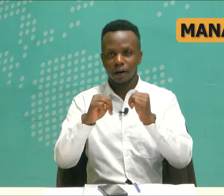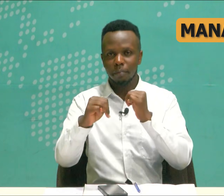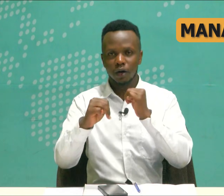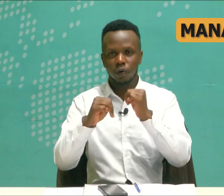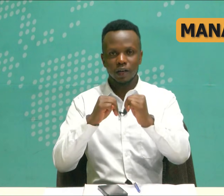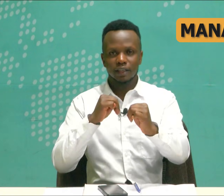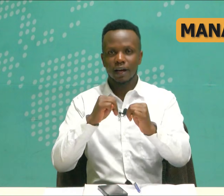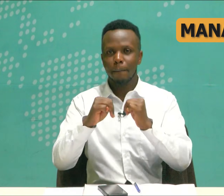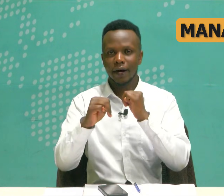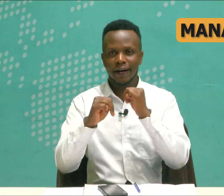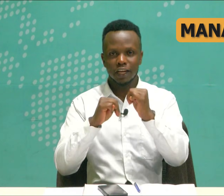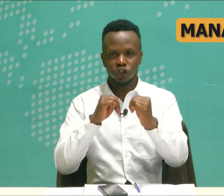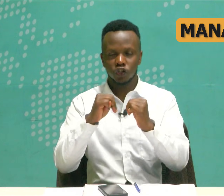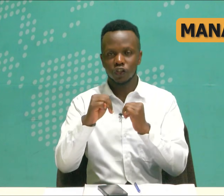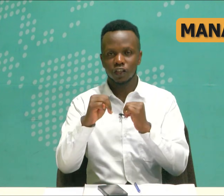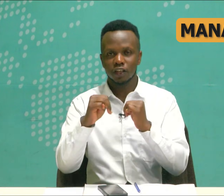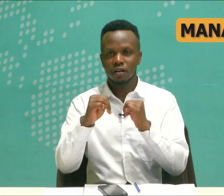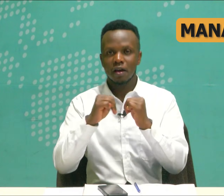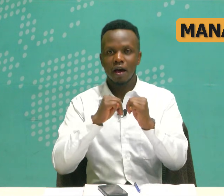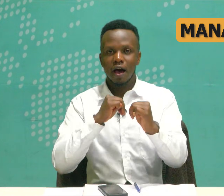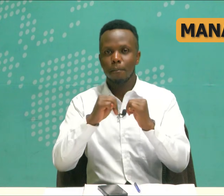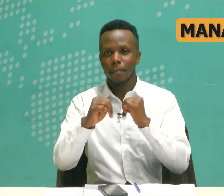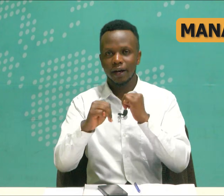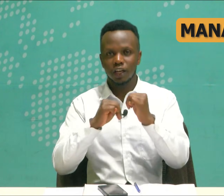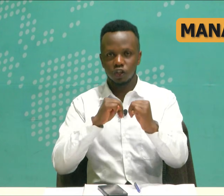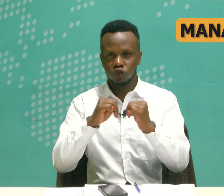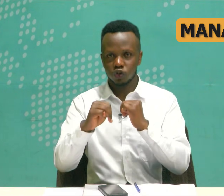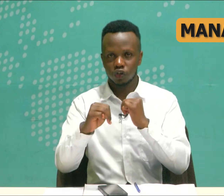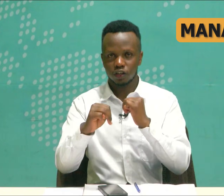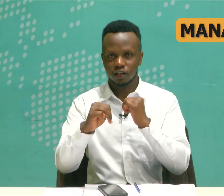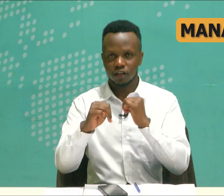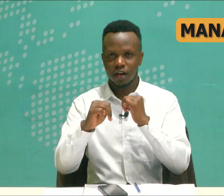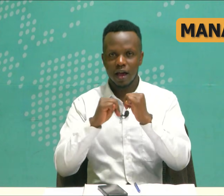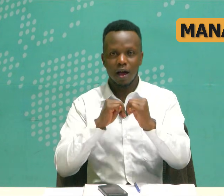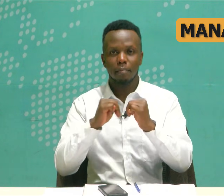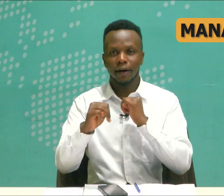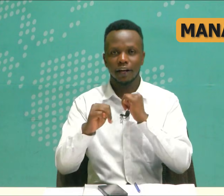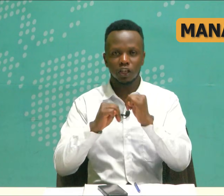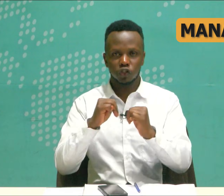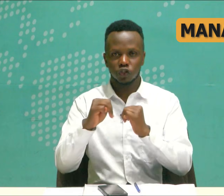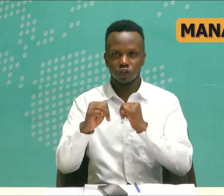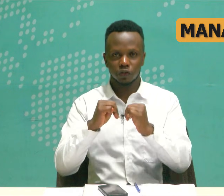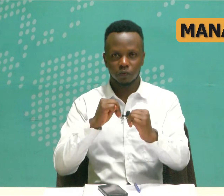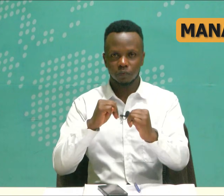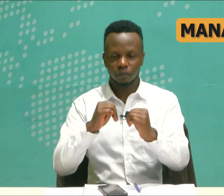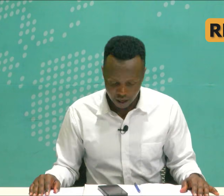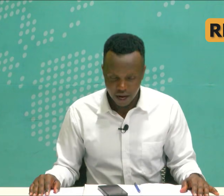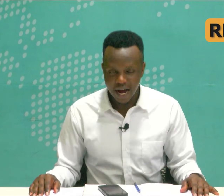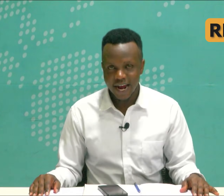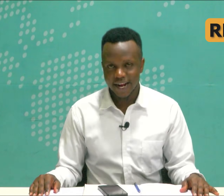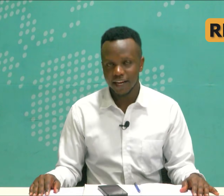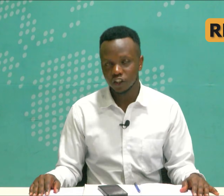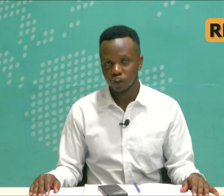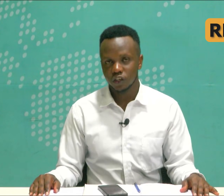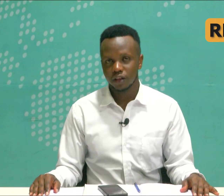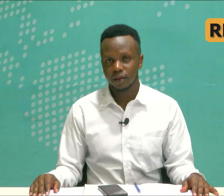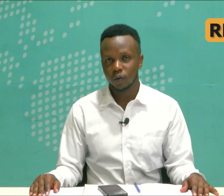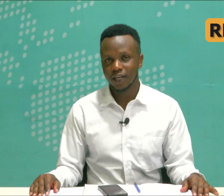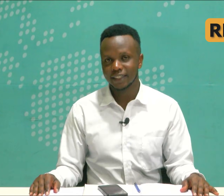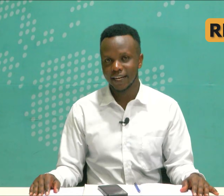backward. Manage, manage, manage. Rent, the word rent,